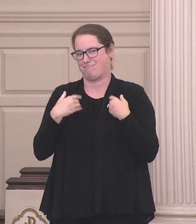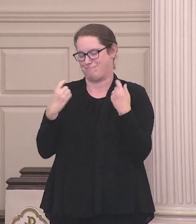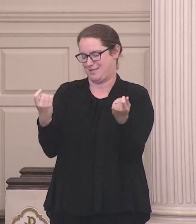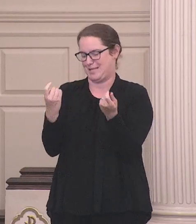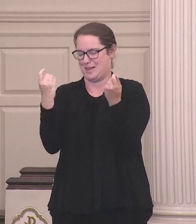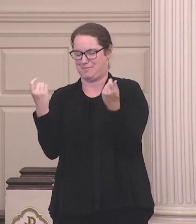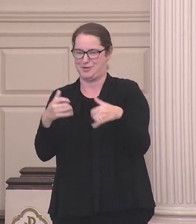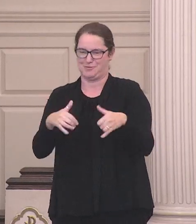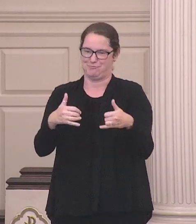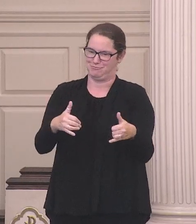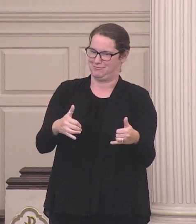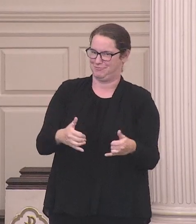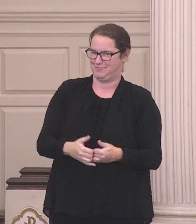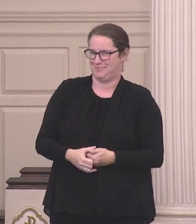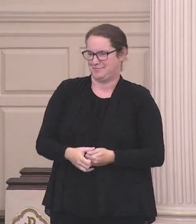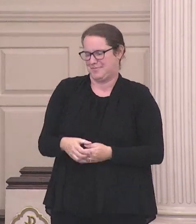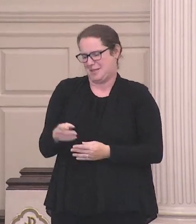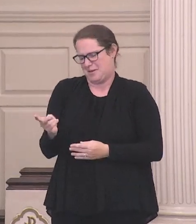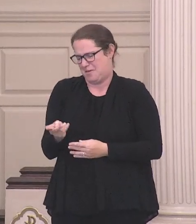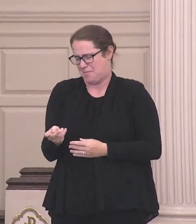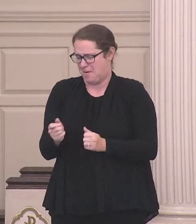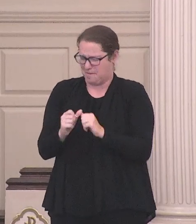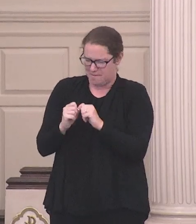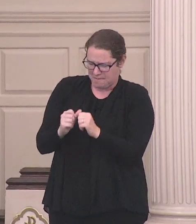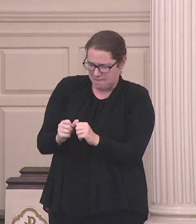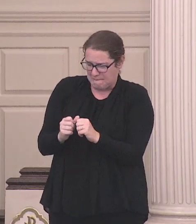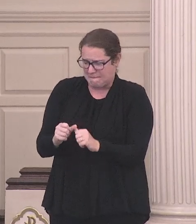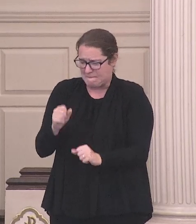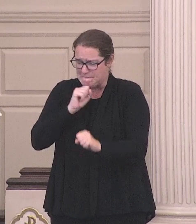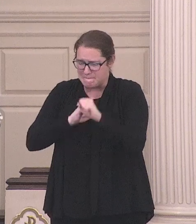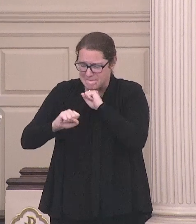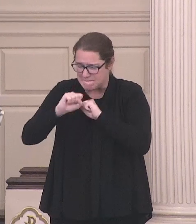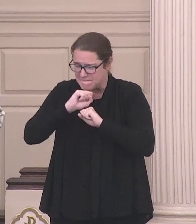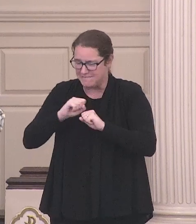to live together amidst difficulties.